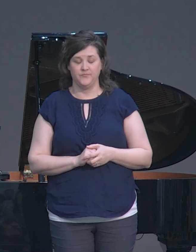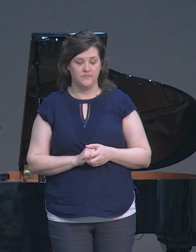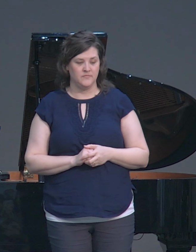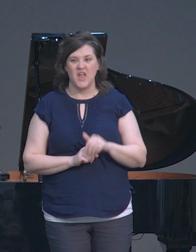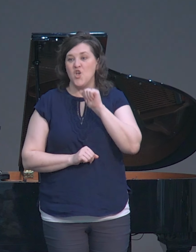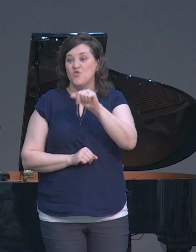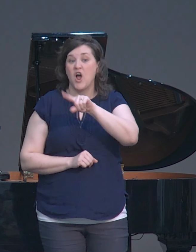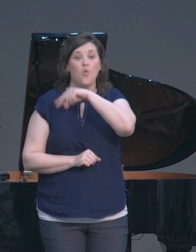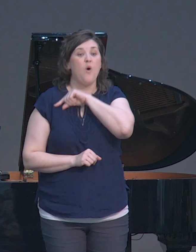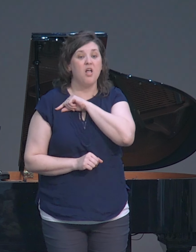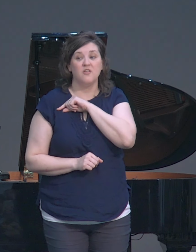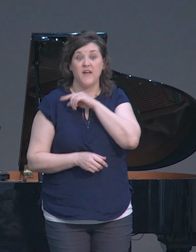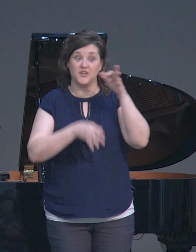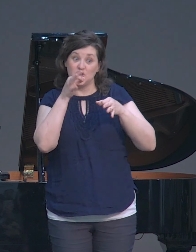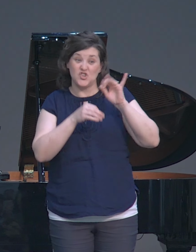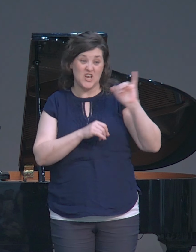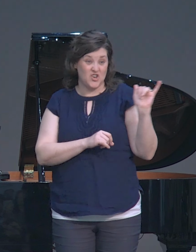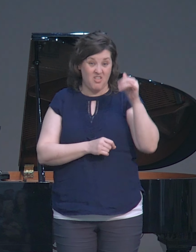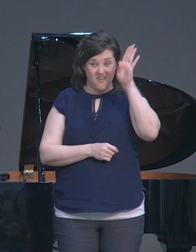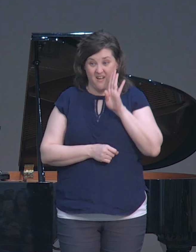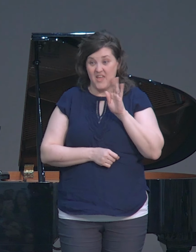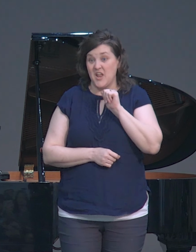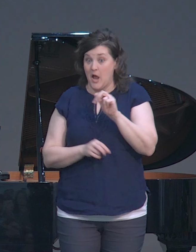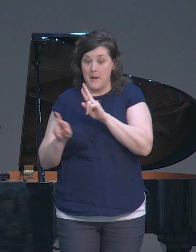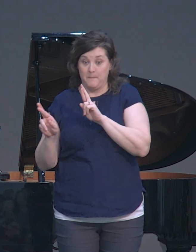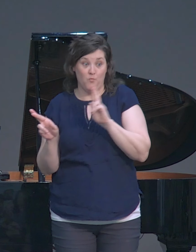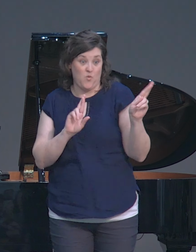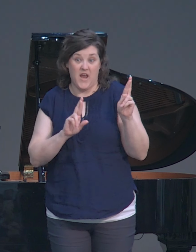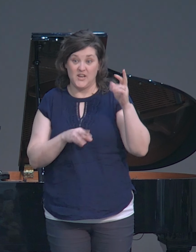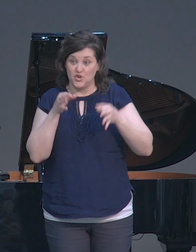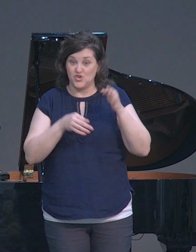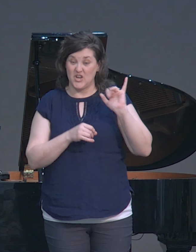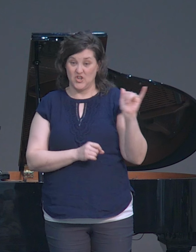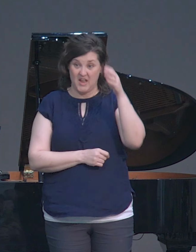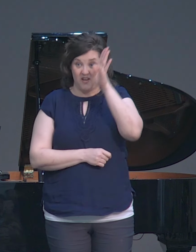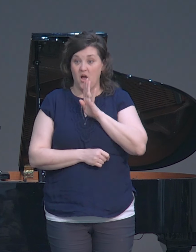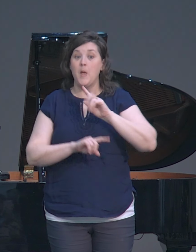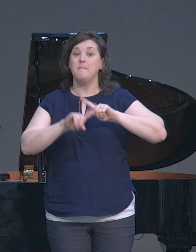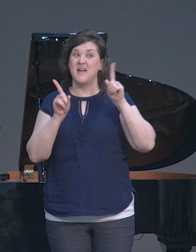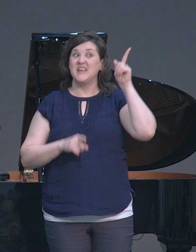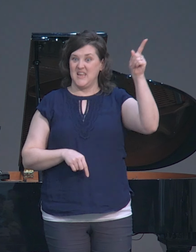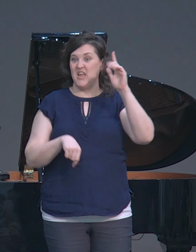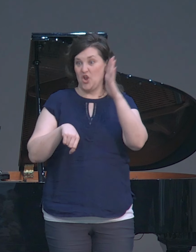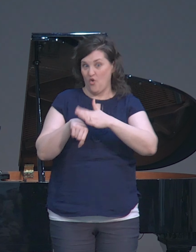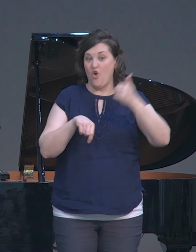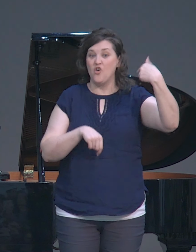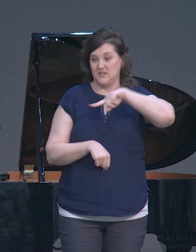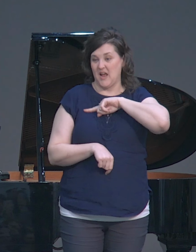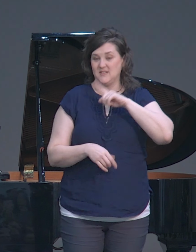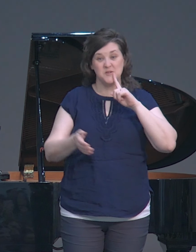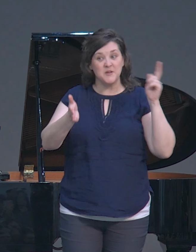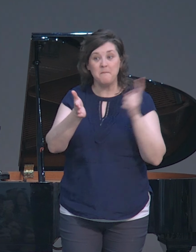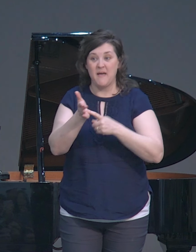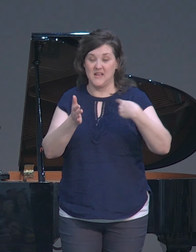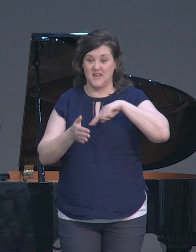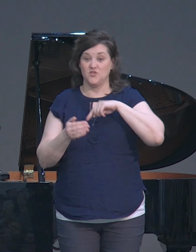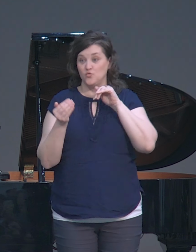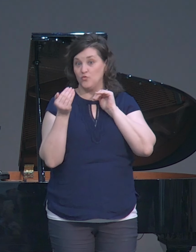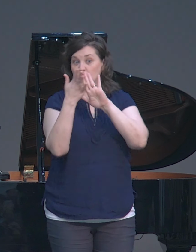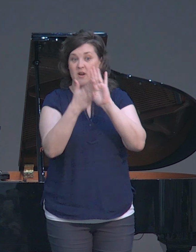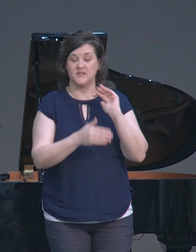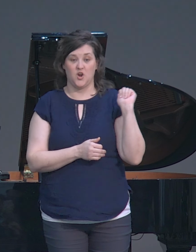You're not qualified to judge like God. You're not prepared to judge like God. But you are called to address your own